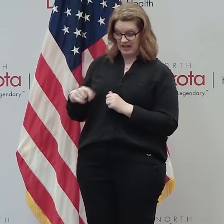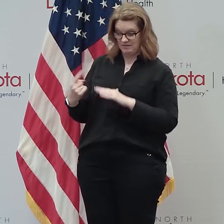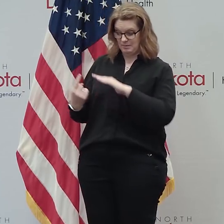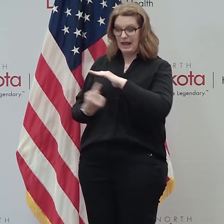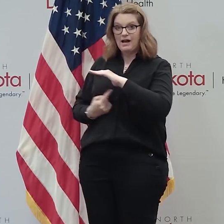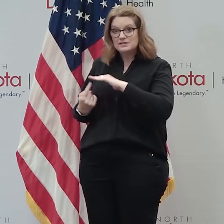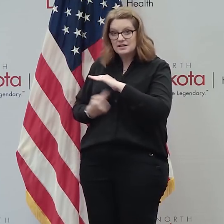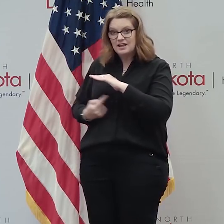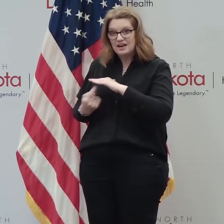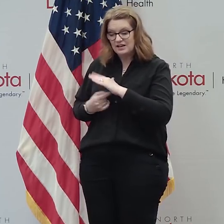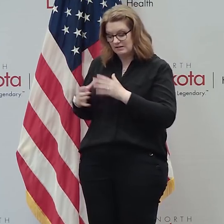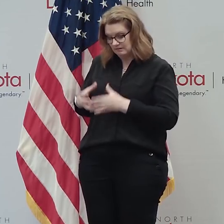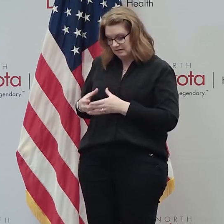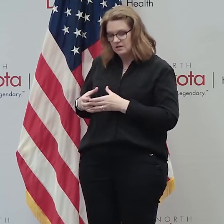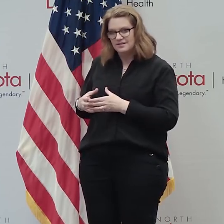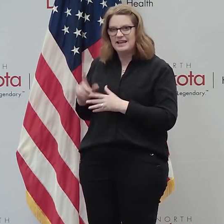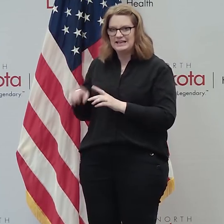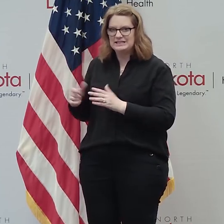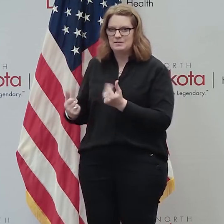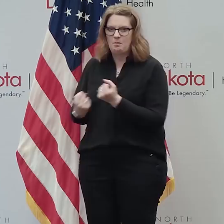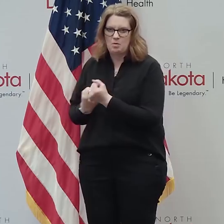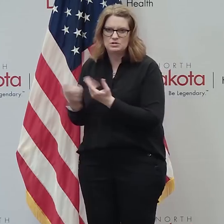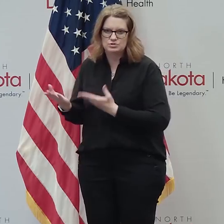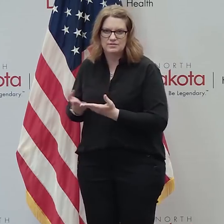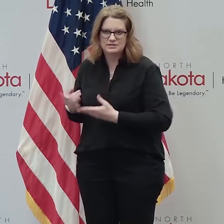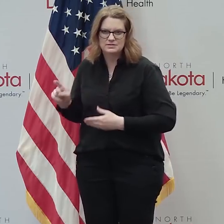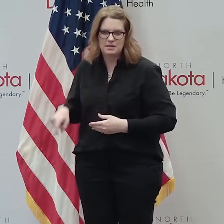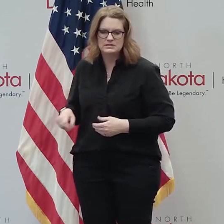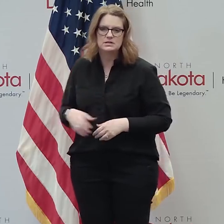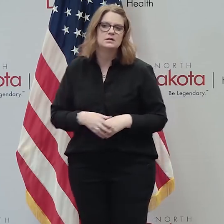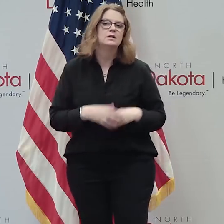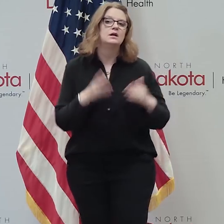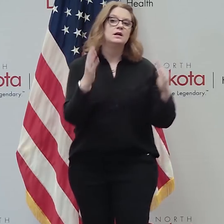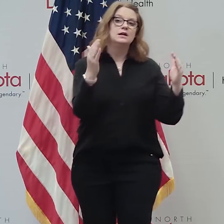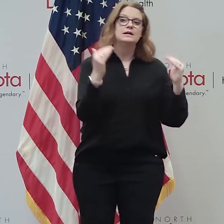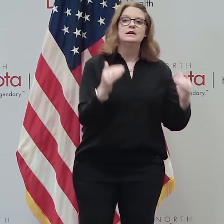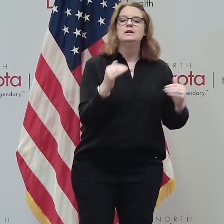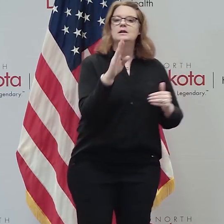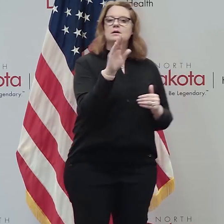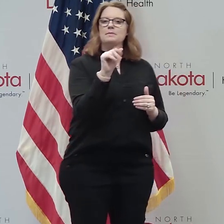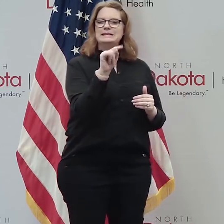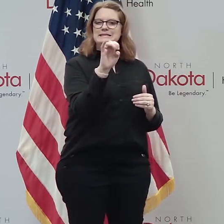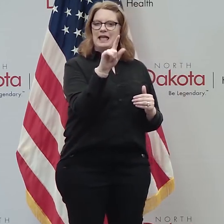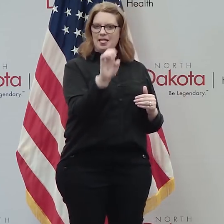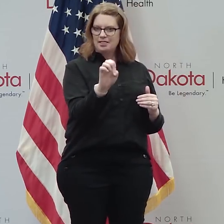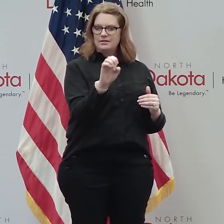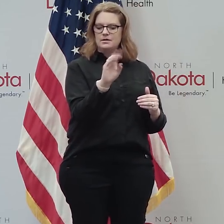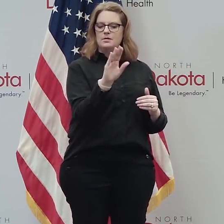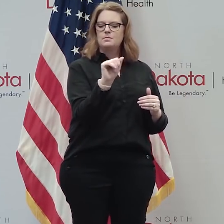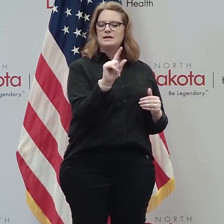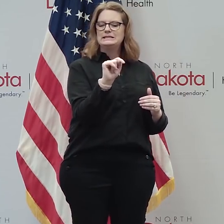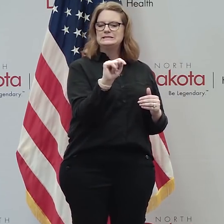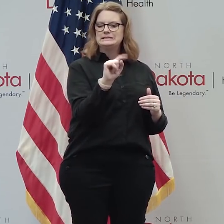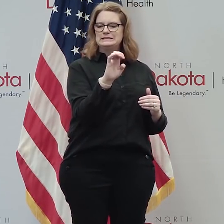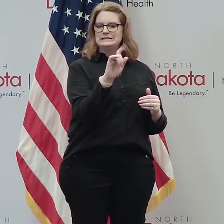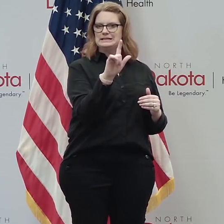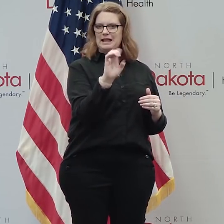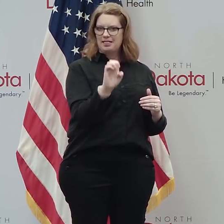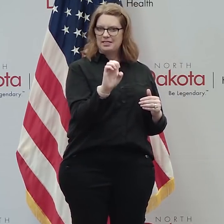forward. Next update has to do with Battelle, and Battelle is